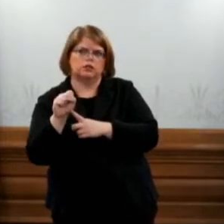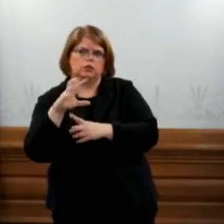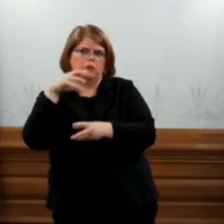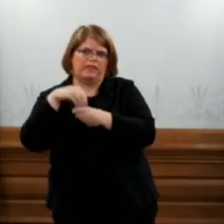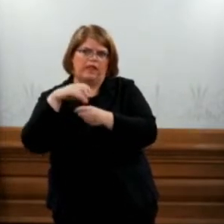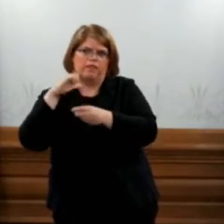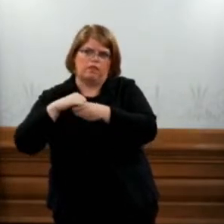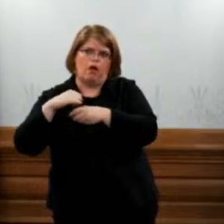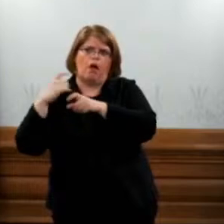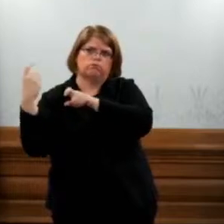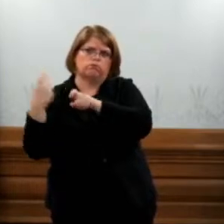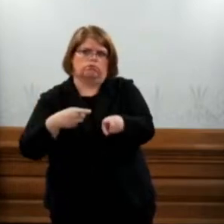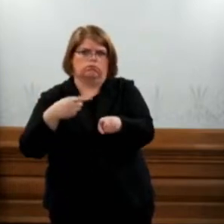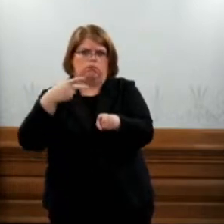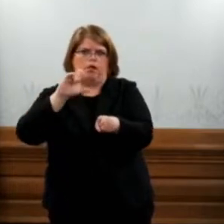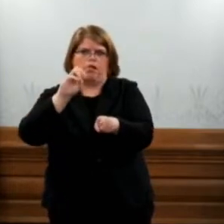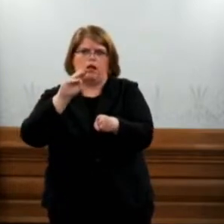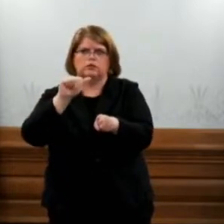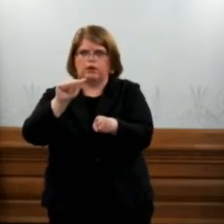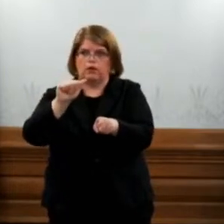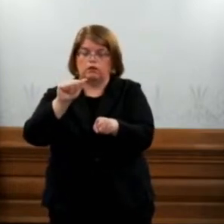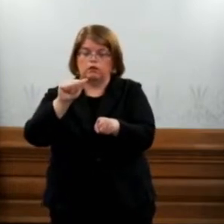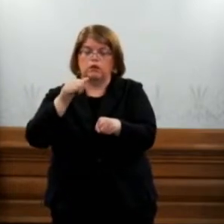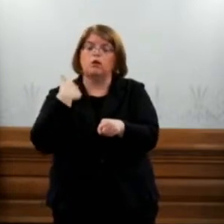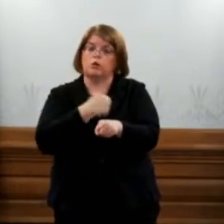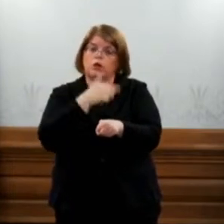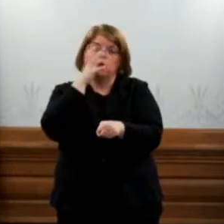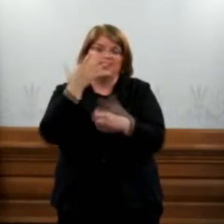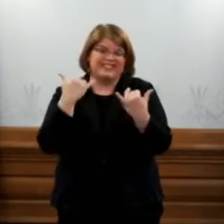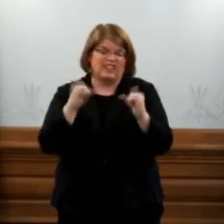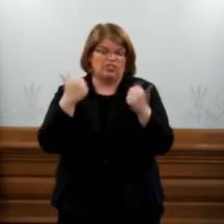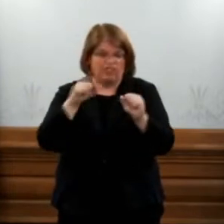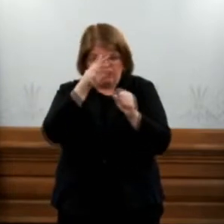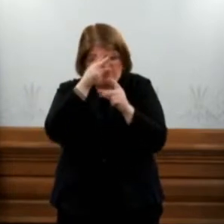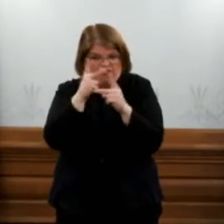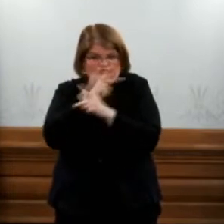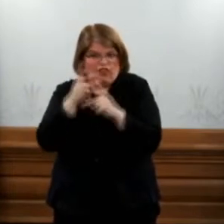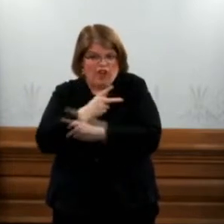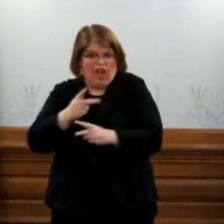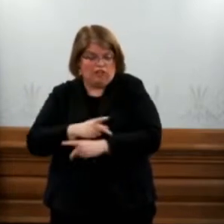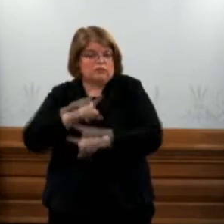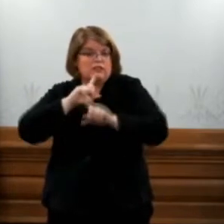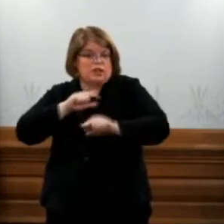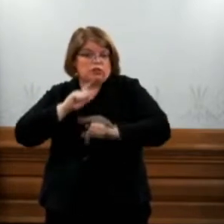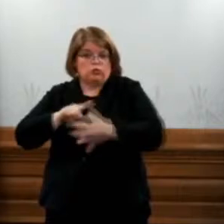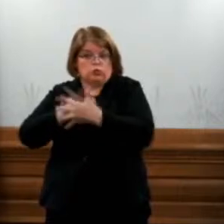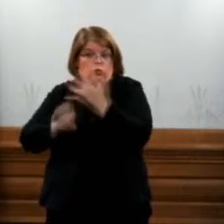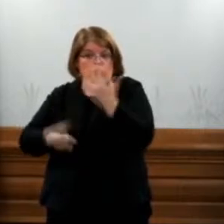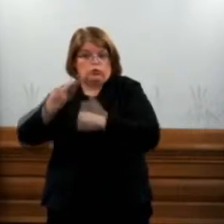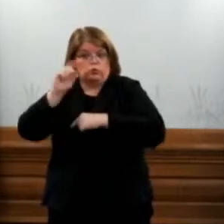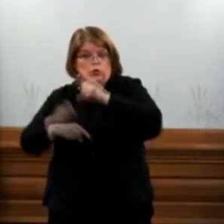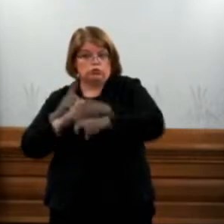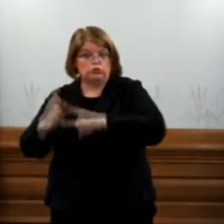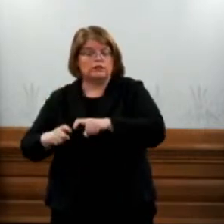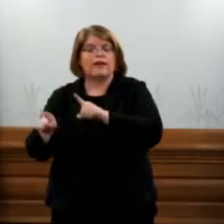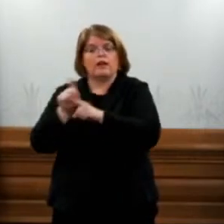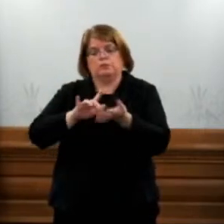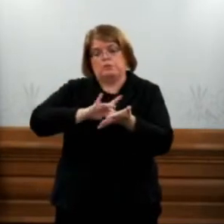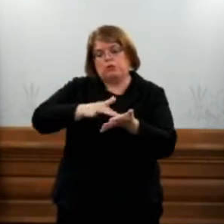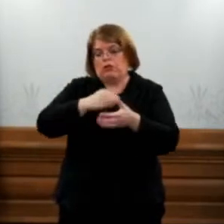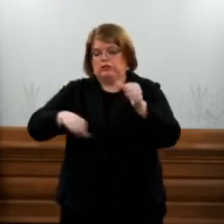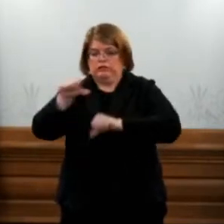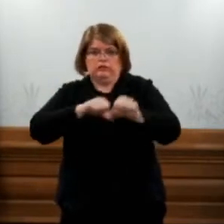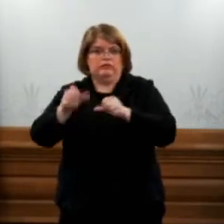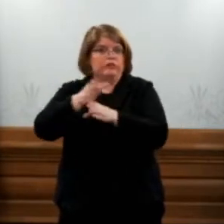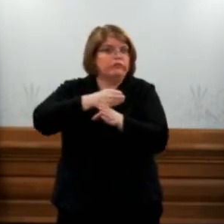that convalescent plasma as well? We will still try to get those answers as a medical and scientific profession, but it's